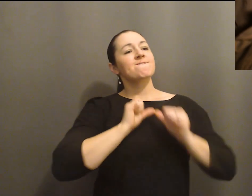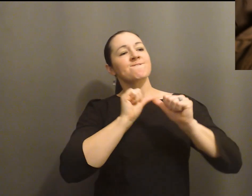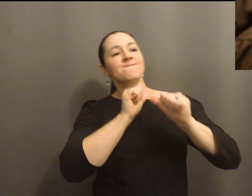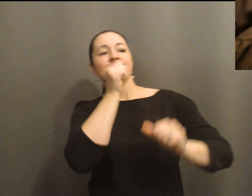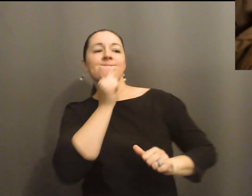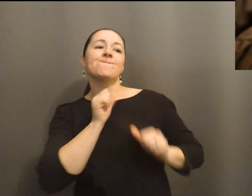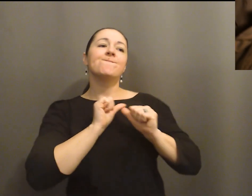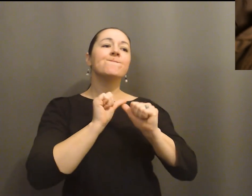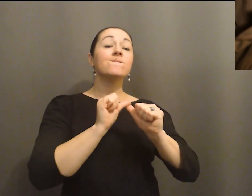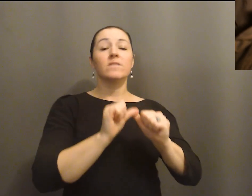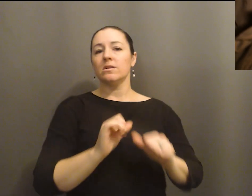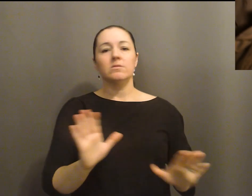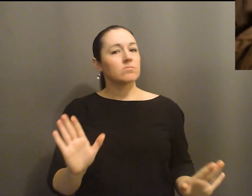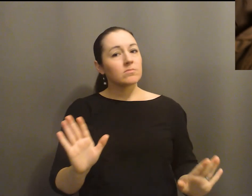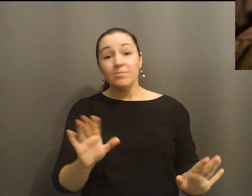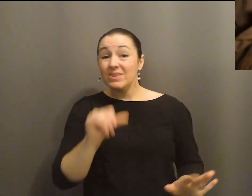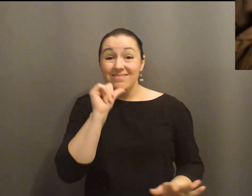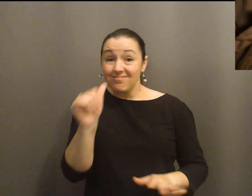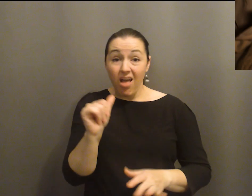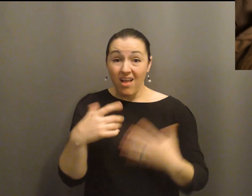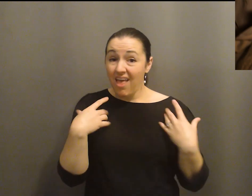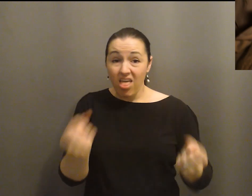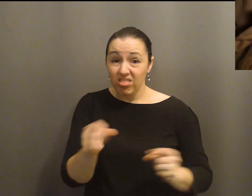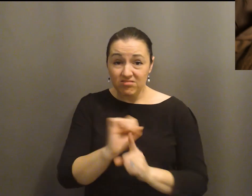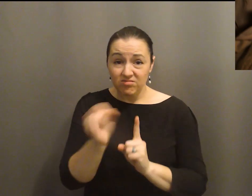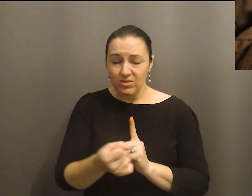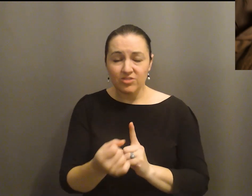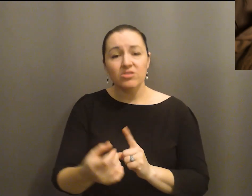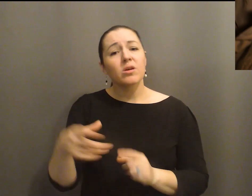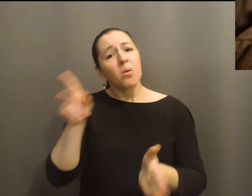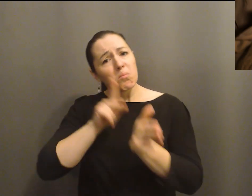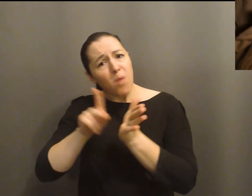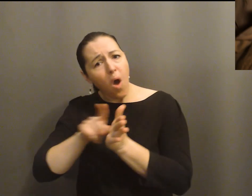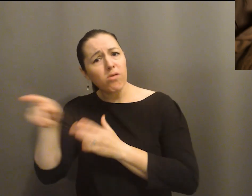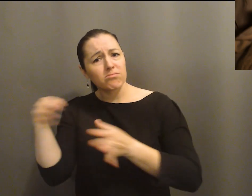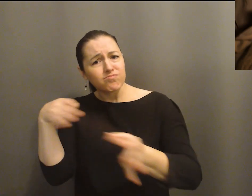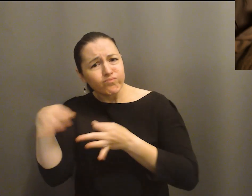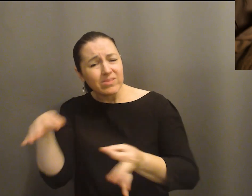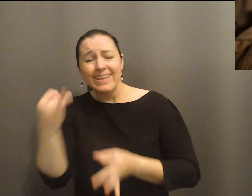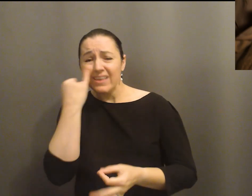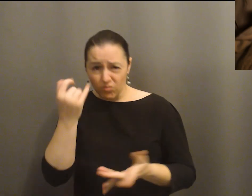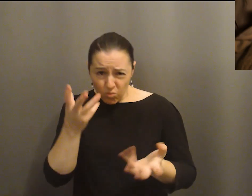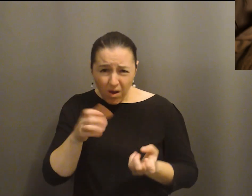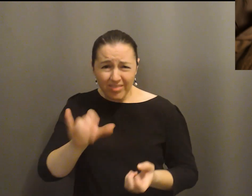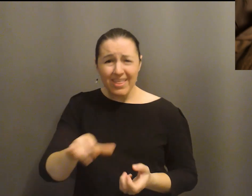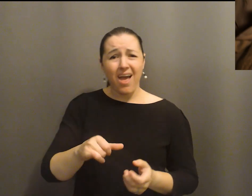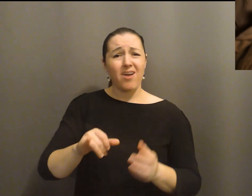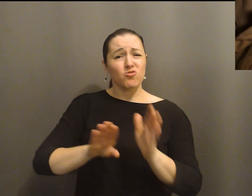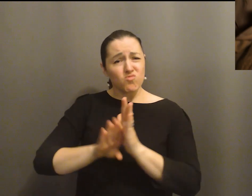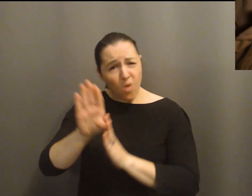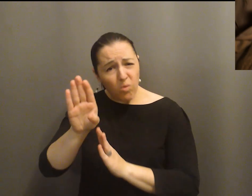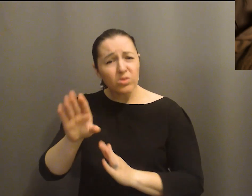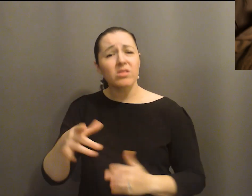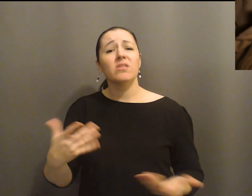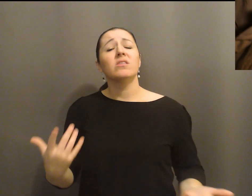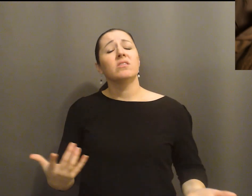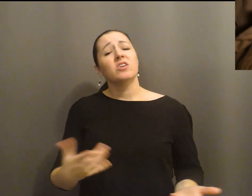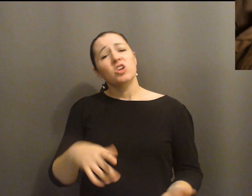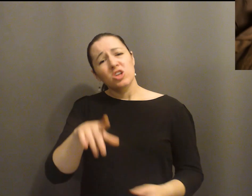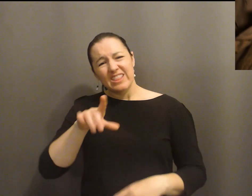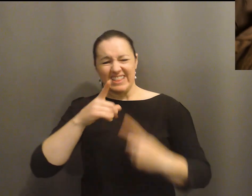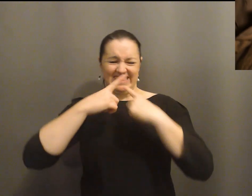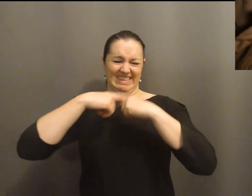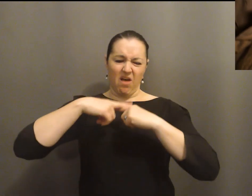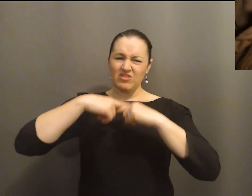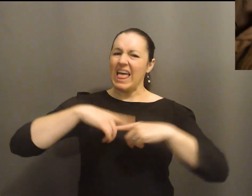And it's not a healthy place to be And Paul says If you wanna grow in the fruit You want that peace To shine in your life Dan Then bring your